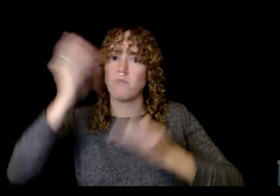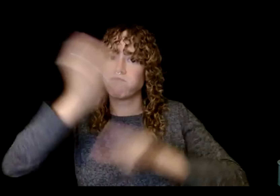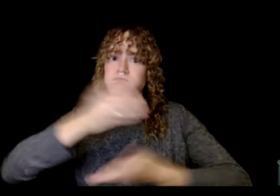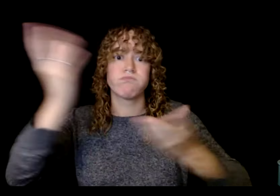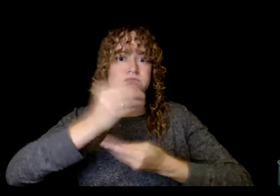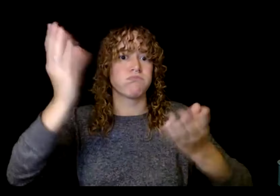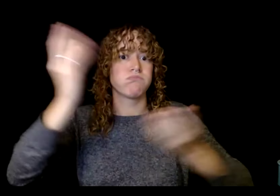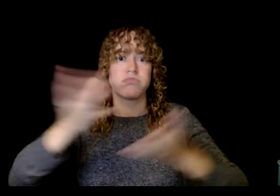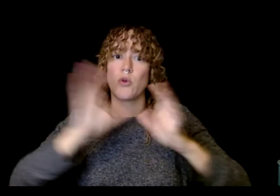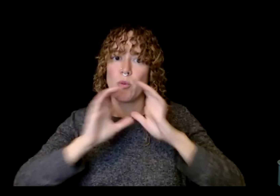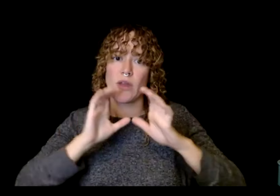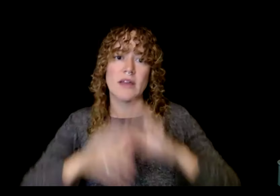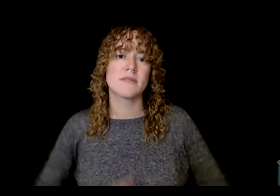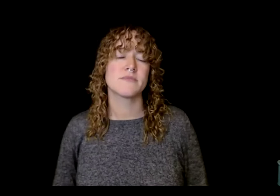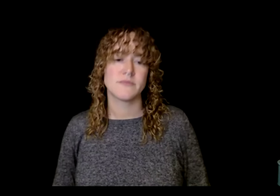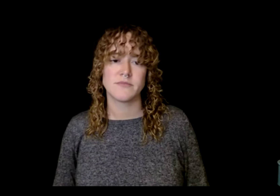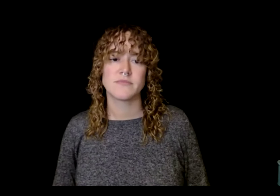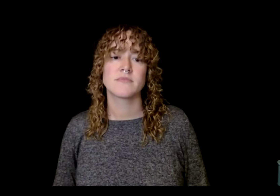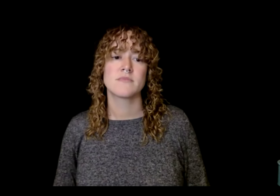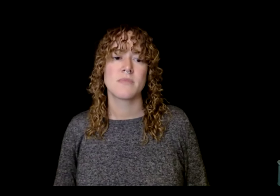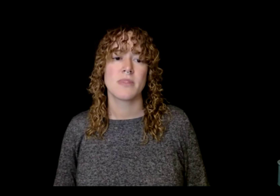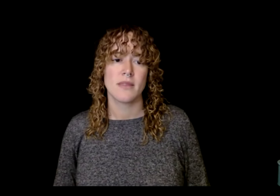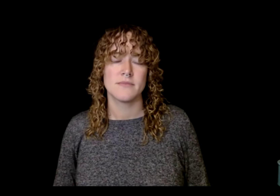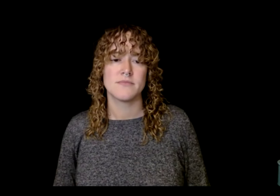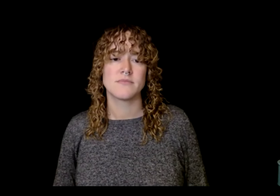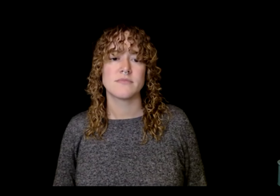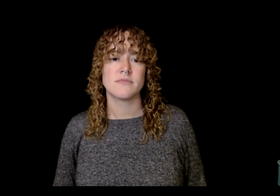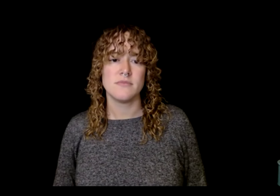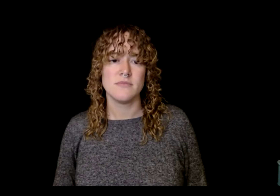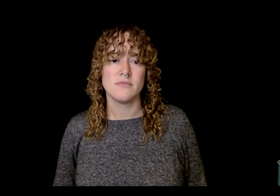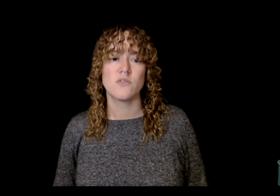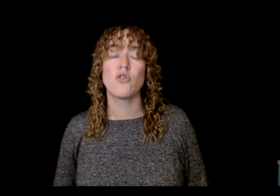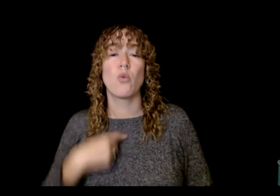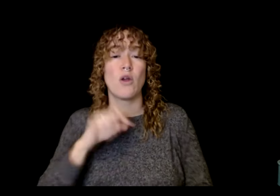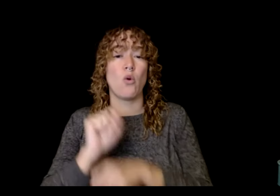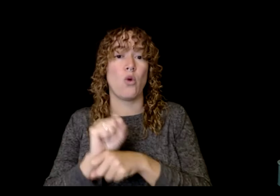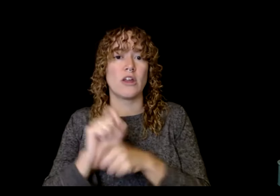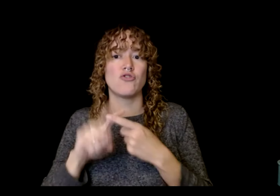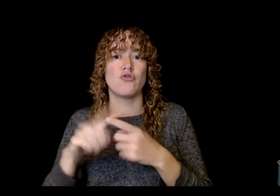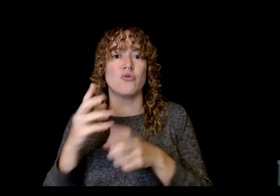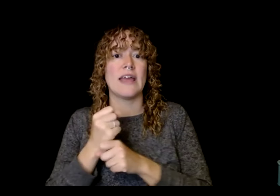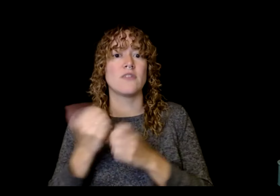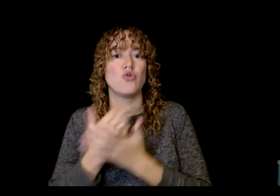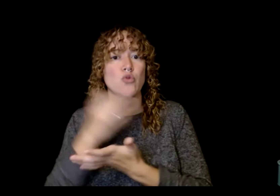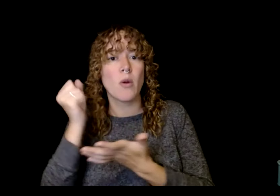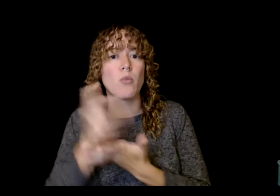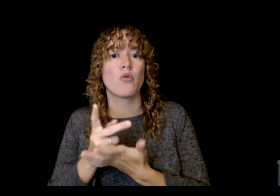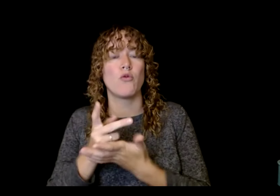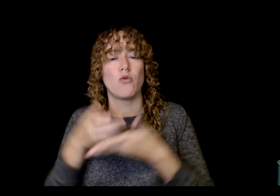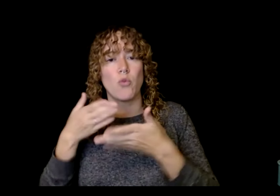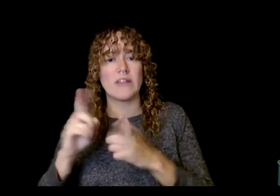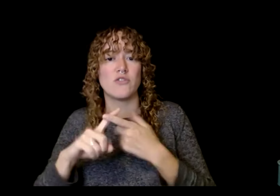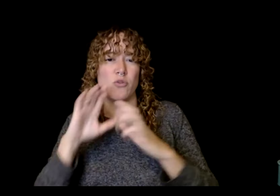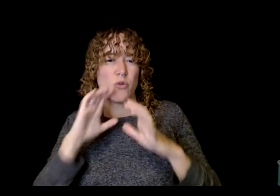Um, so we are working really hard to get approved channels of communication um, going on a